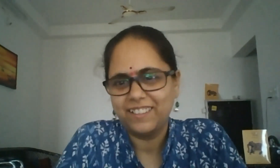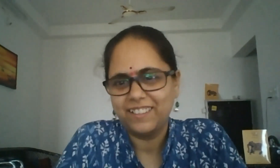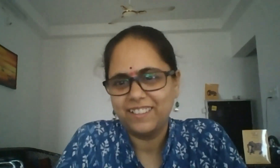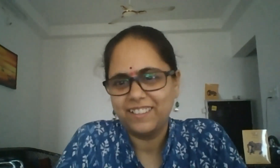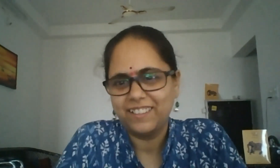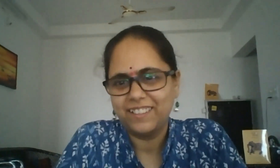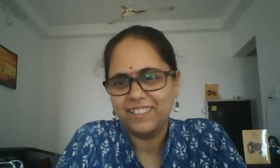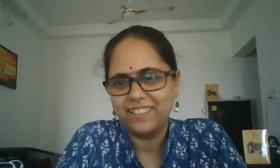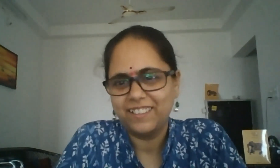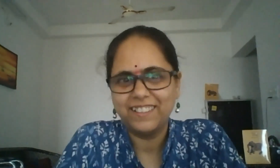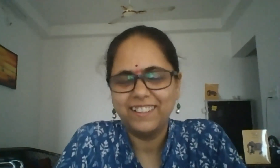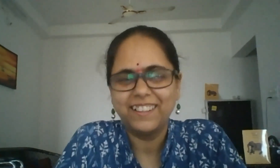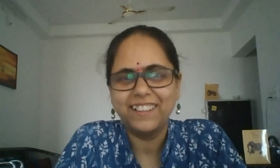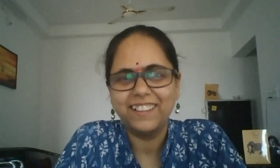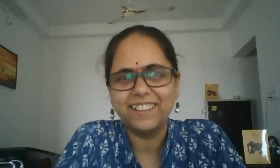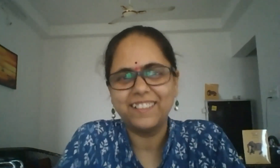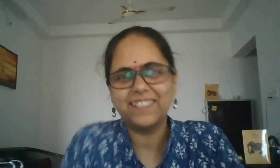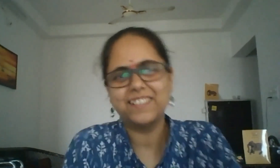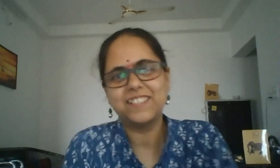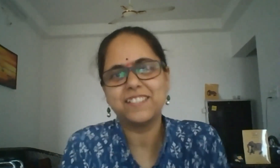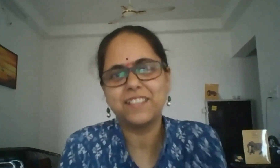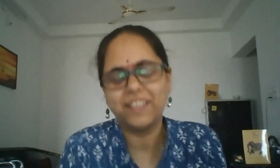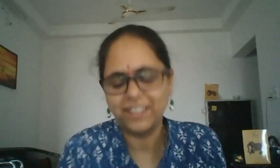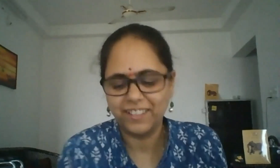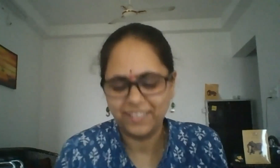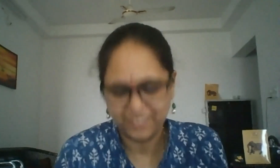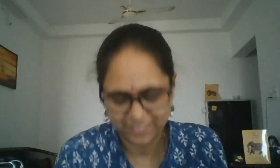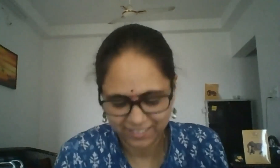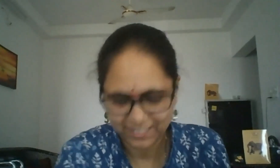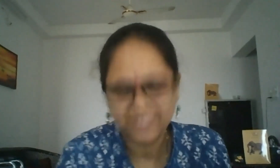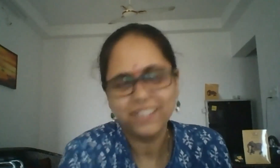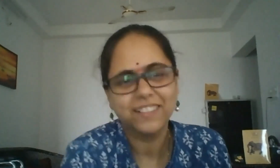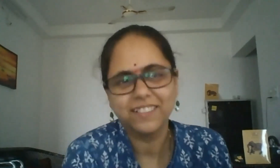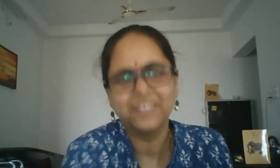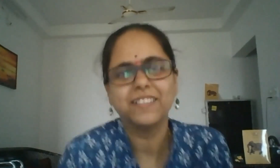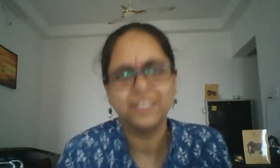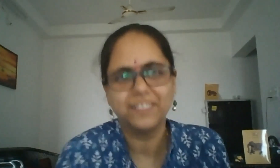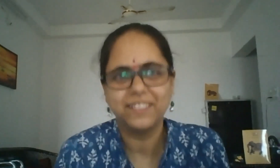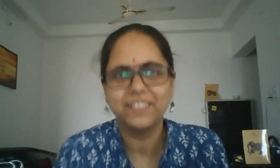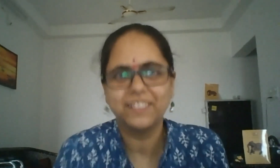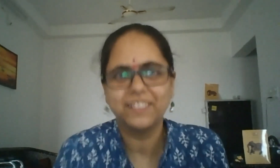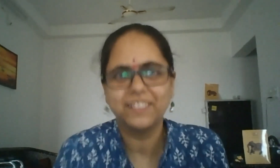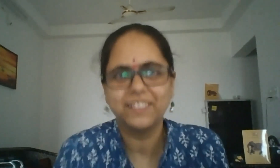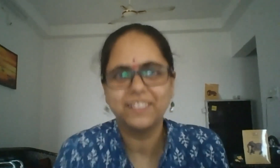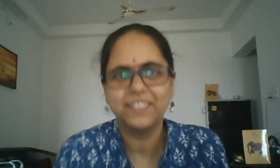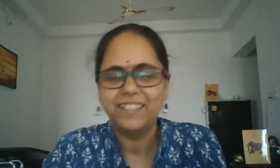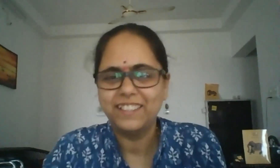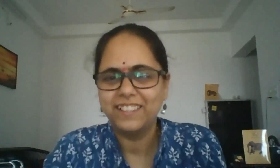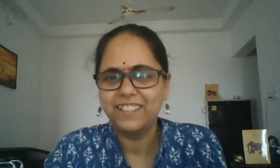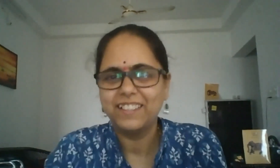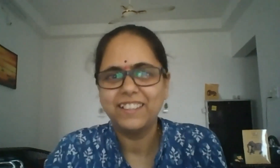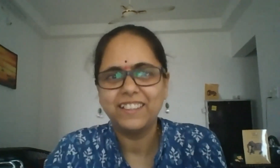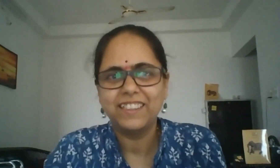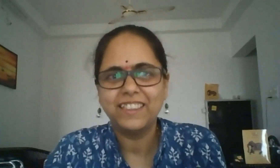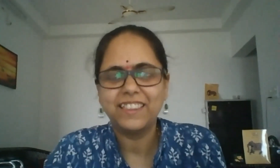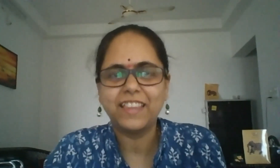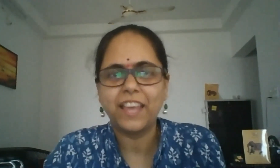on what they have to learn for their exams and so many things. Yeah. Wonderful. Thank you very